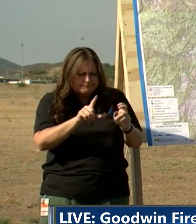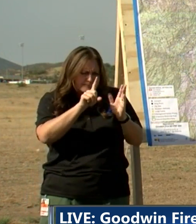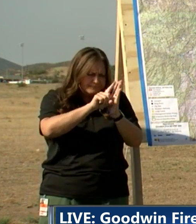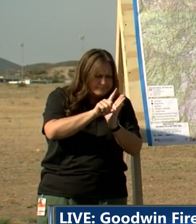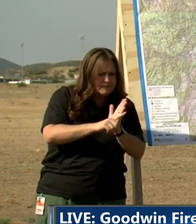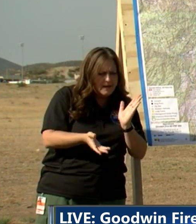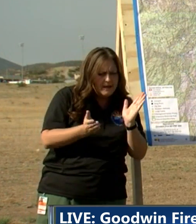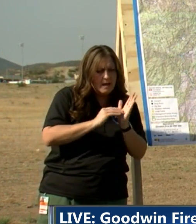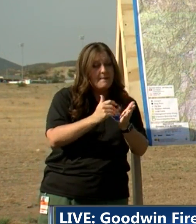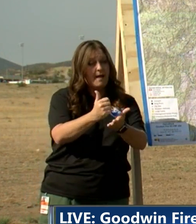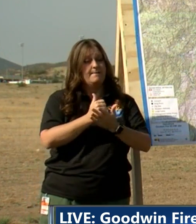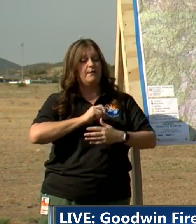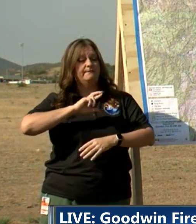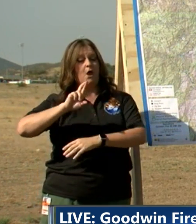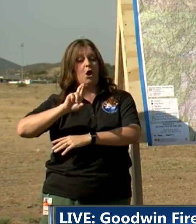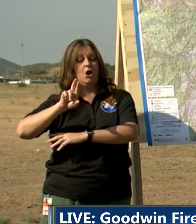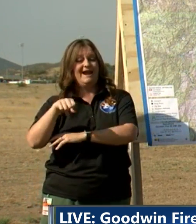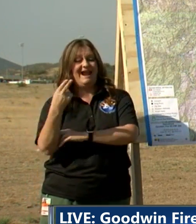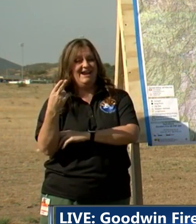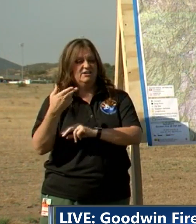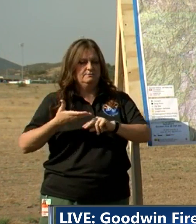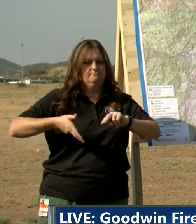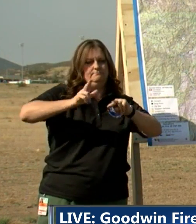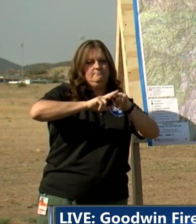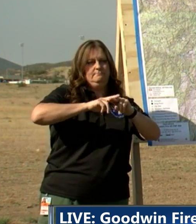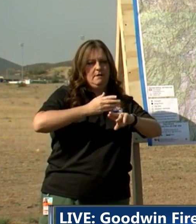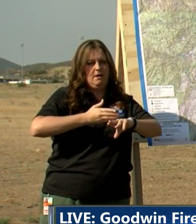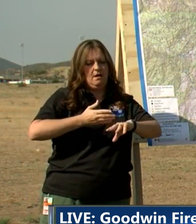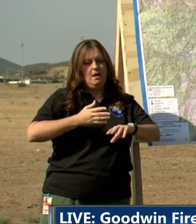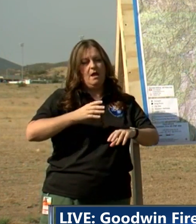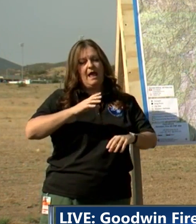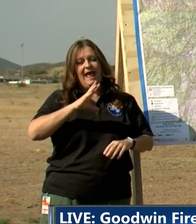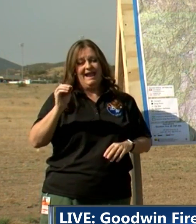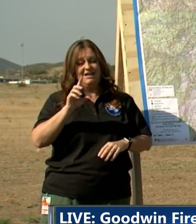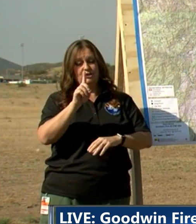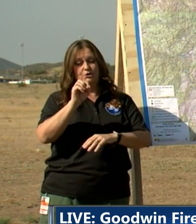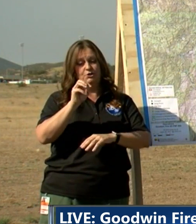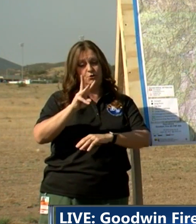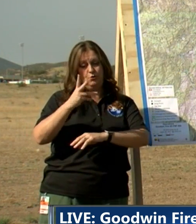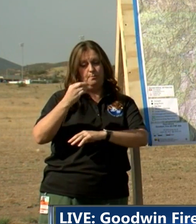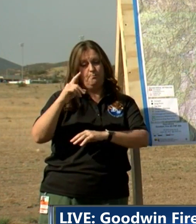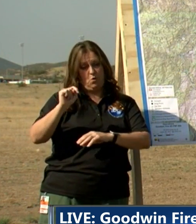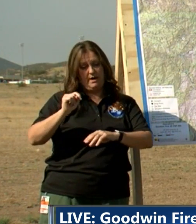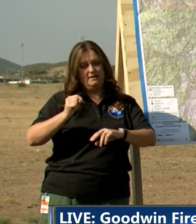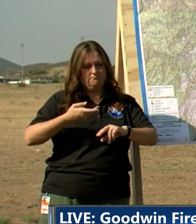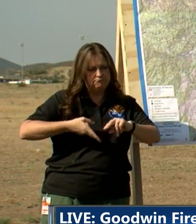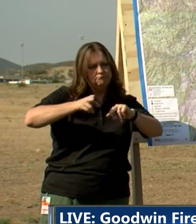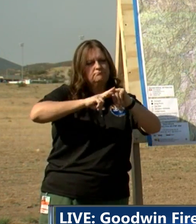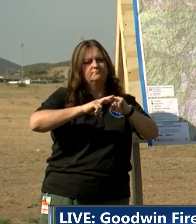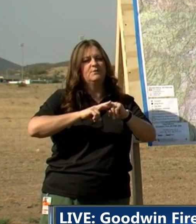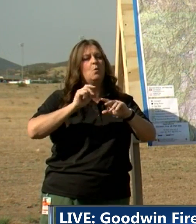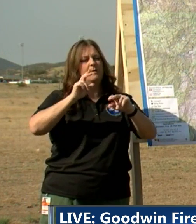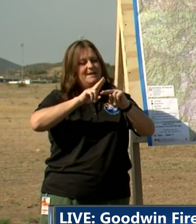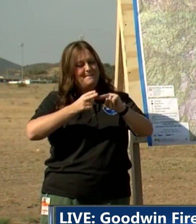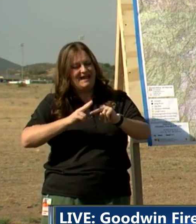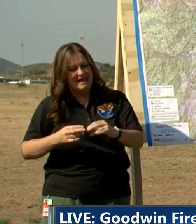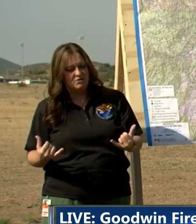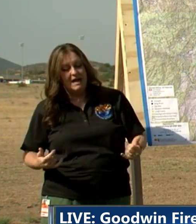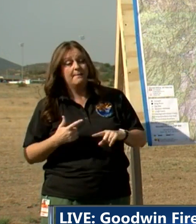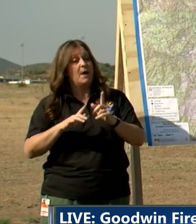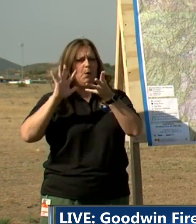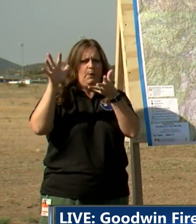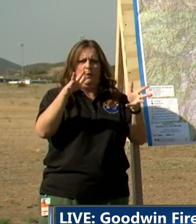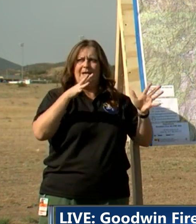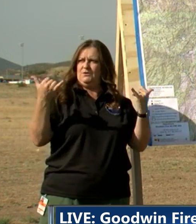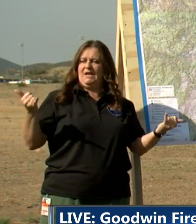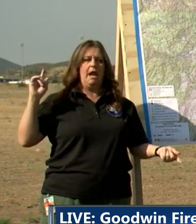helped us was the RHs were up and the dew points were up. Those will be back down today, but with no wind. We won't have the wind we had the